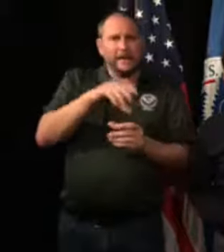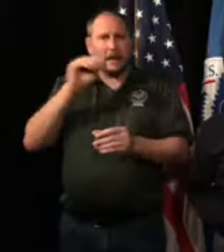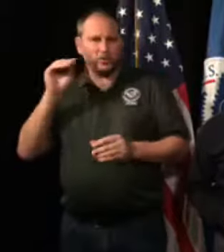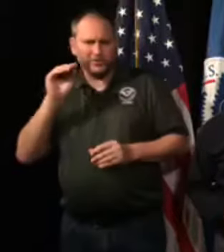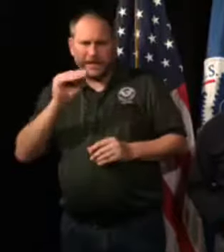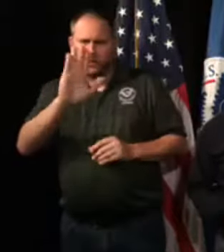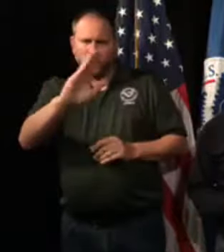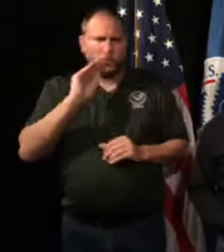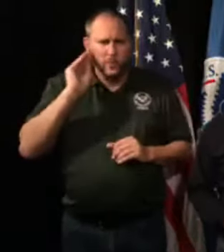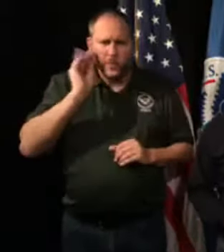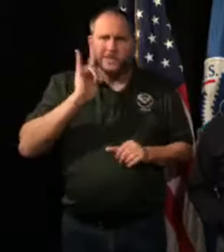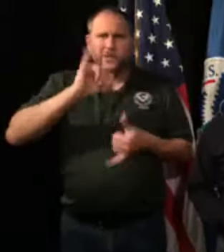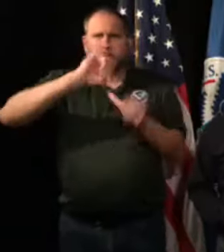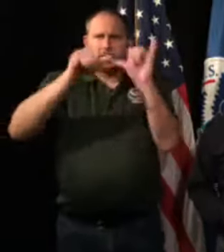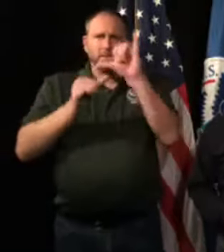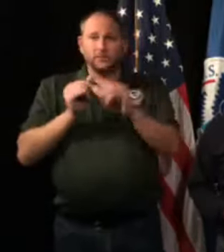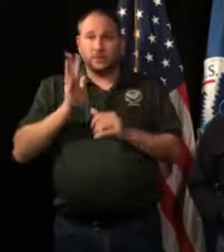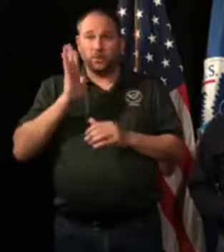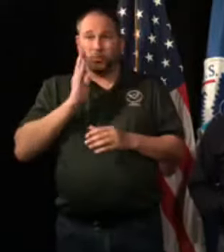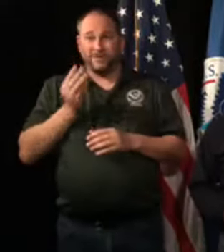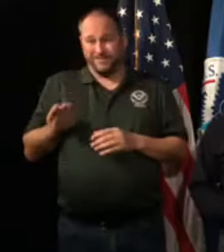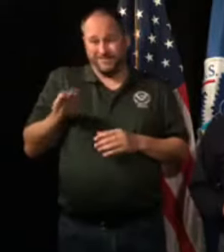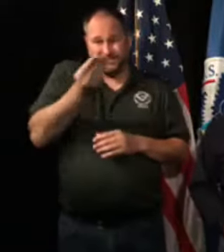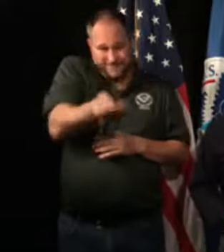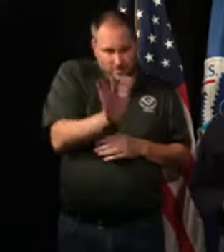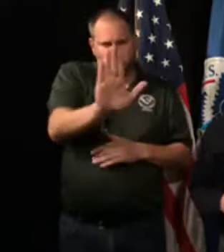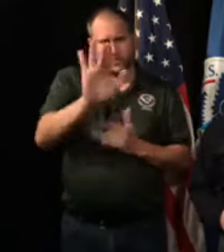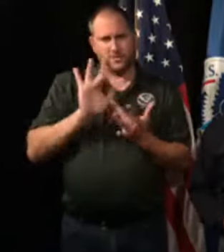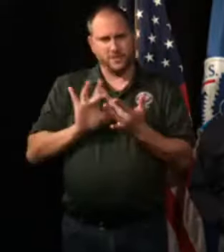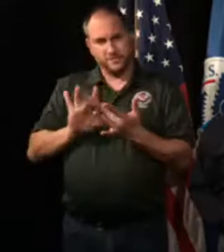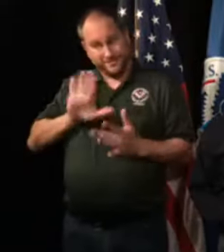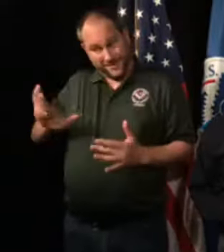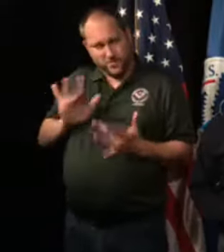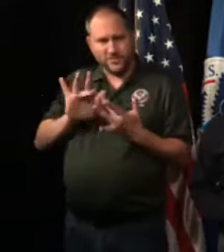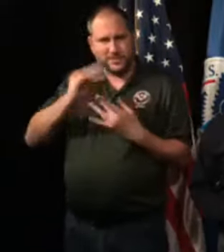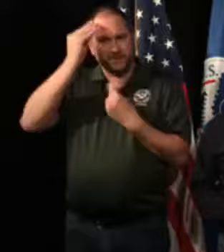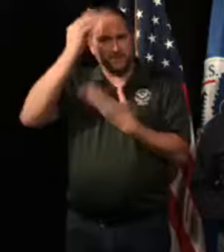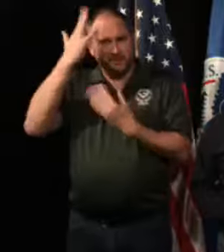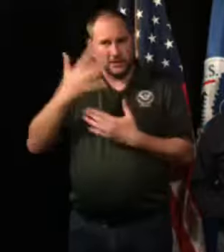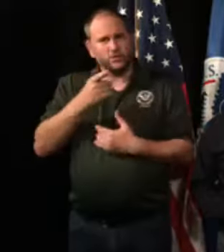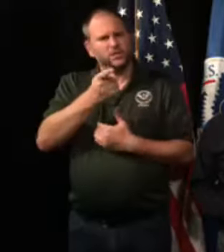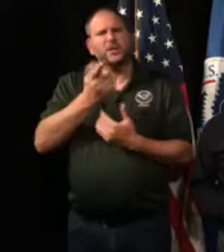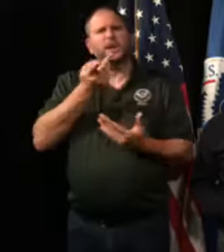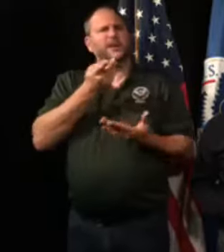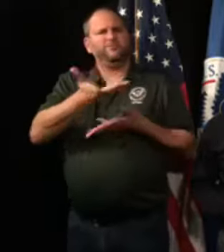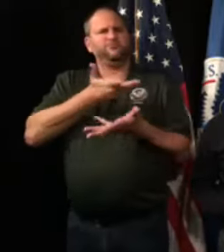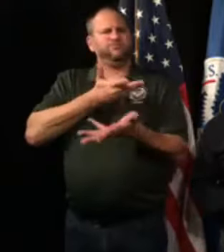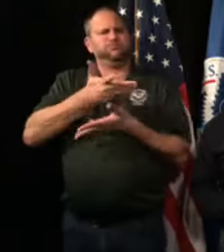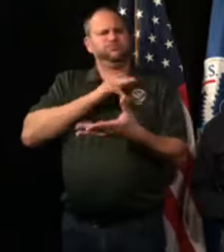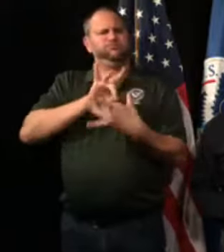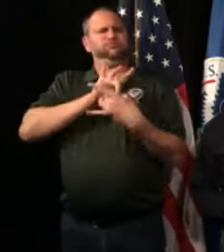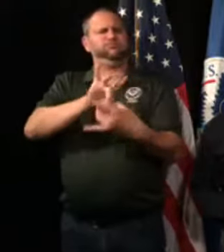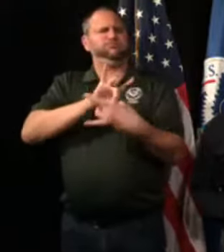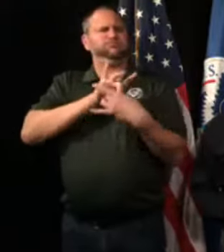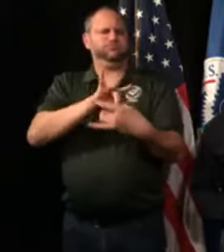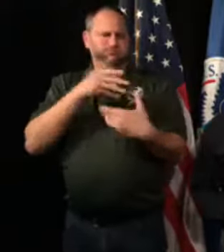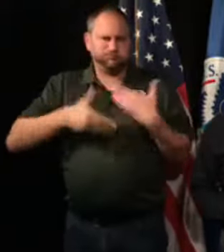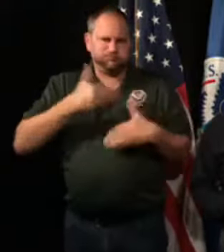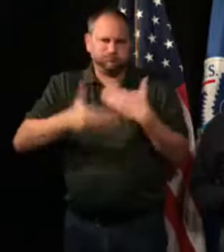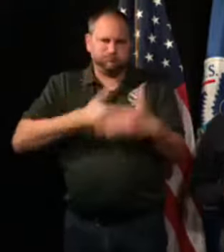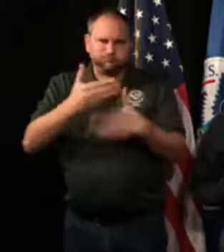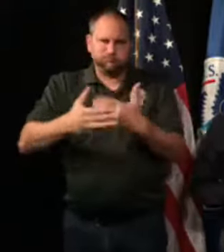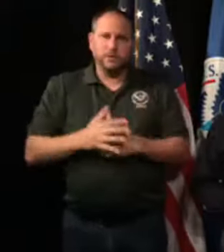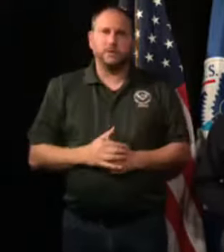provide you with their contact information so that they can maintain this relationship with you. The adjuster is going to walk you